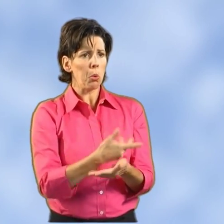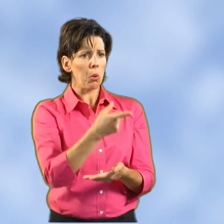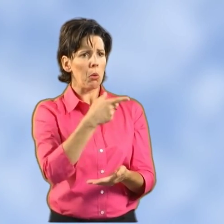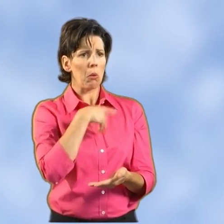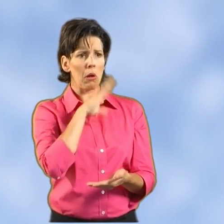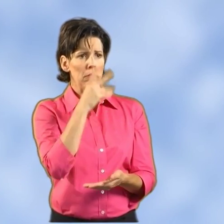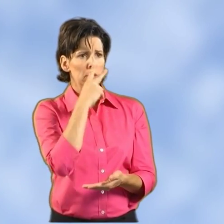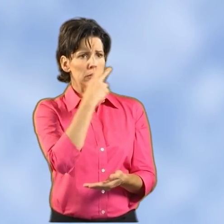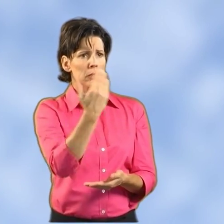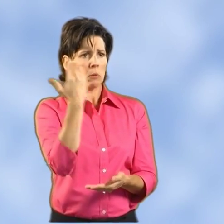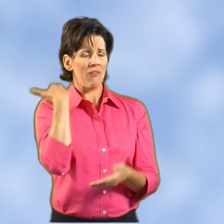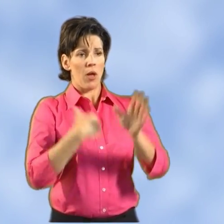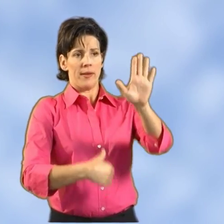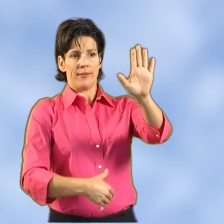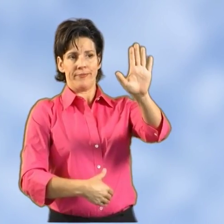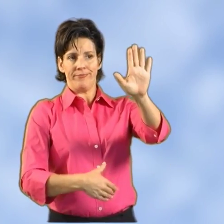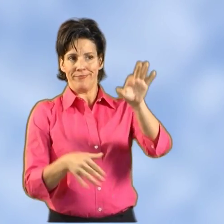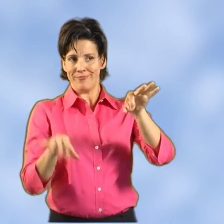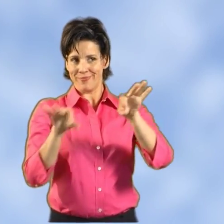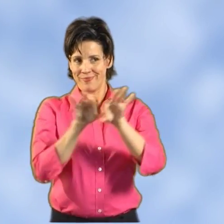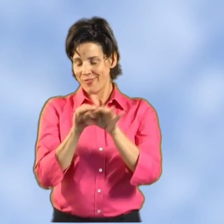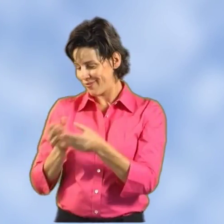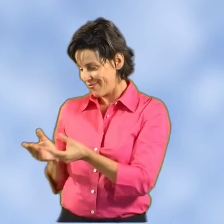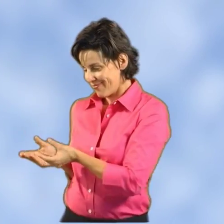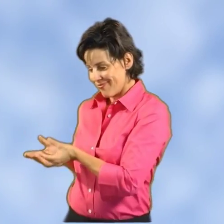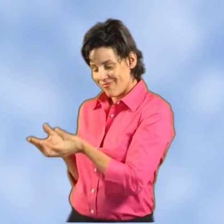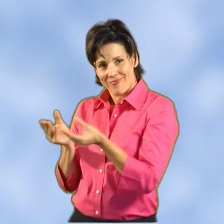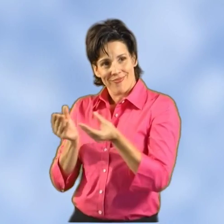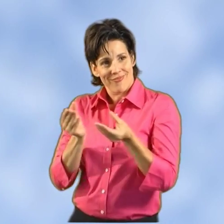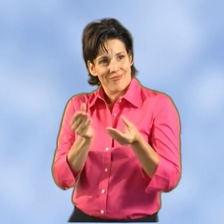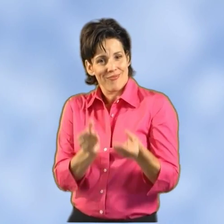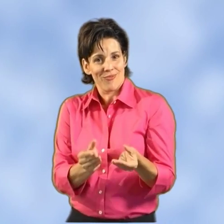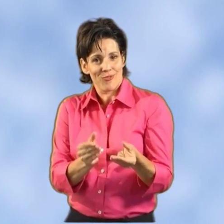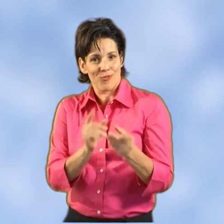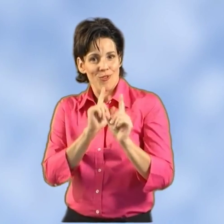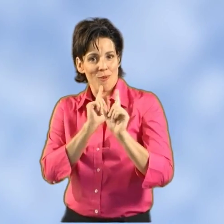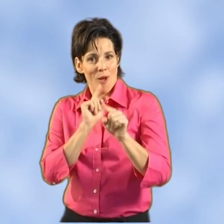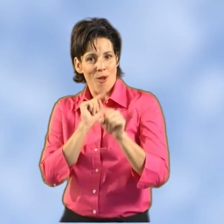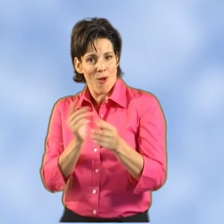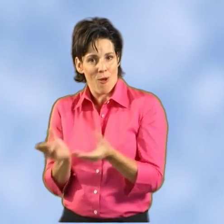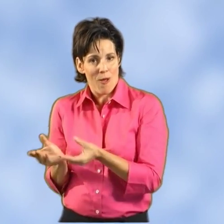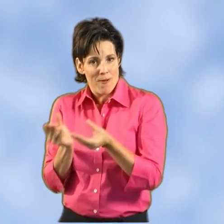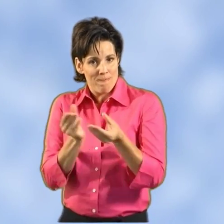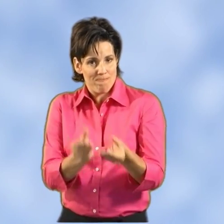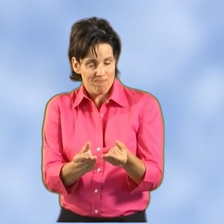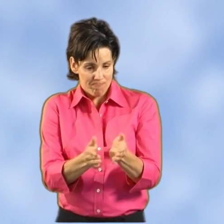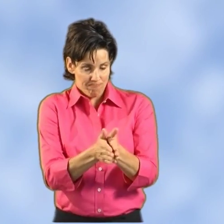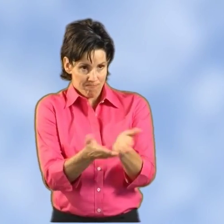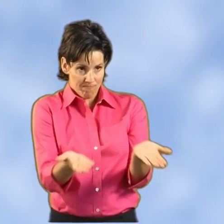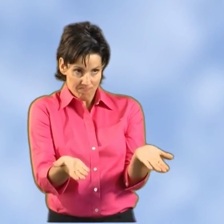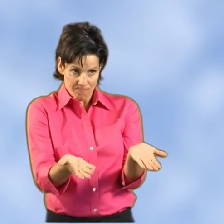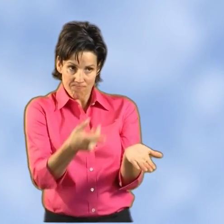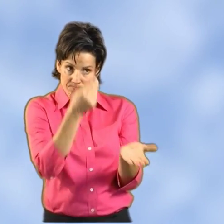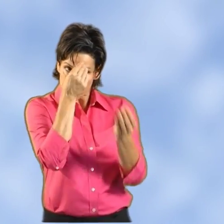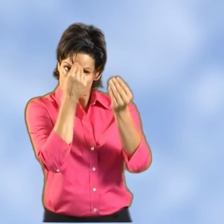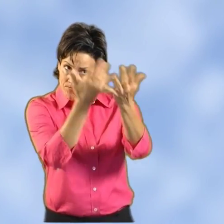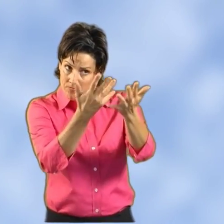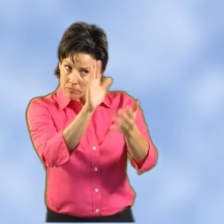Remember to share this medical information with your future doctors who may not know about your breast cancer.